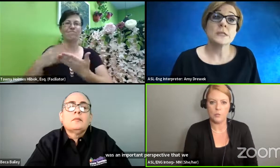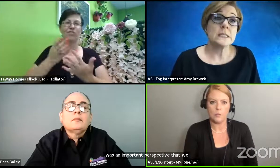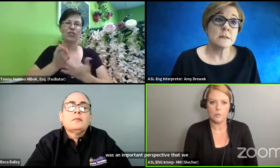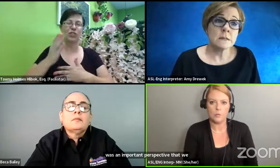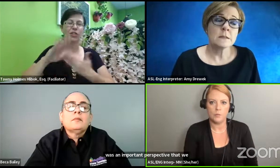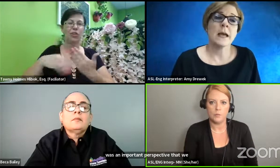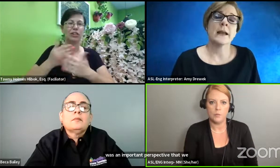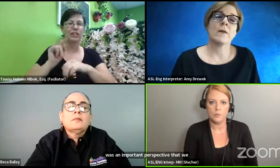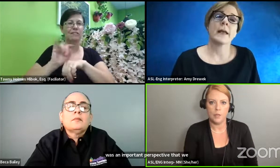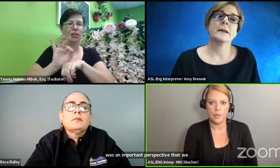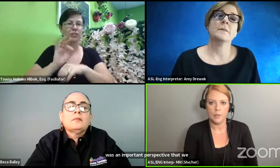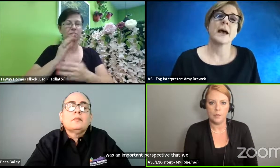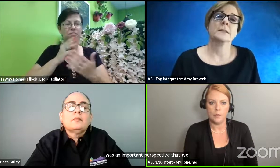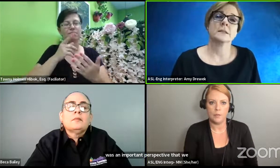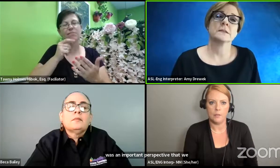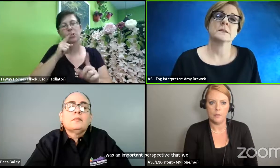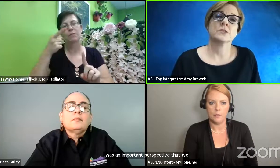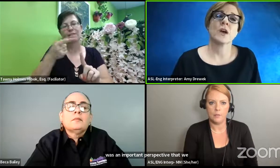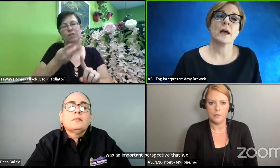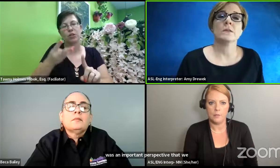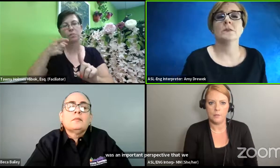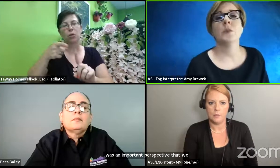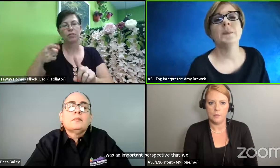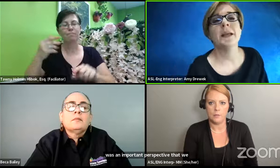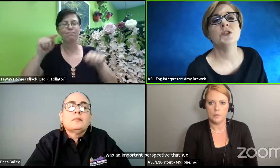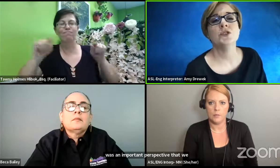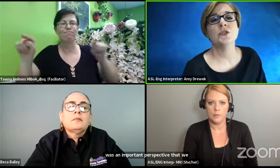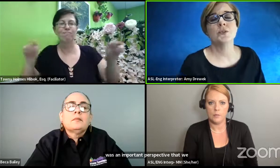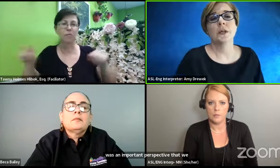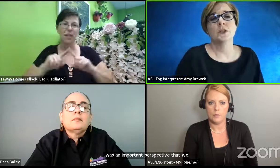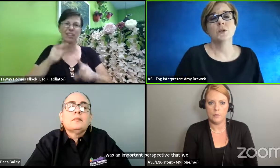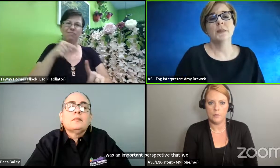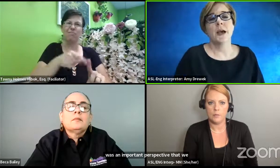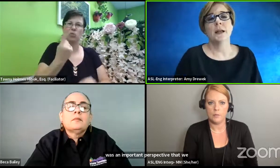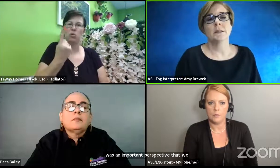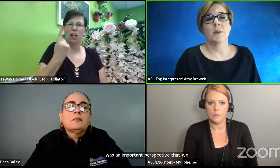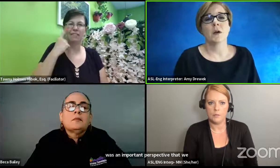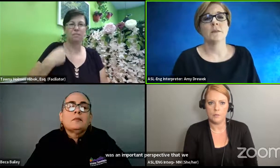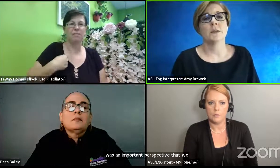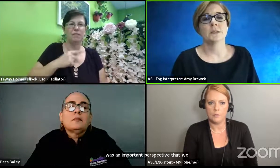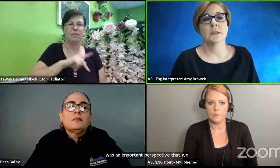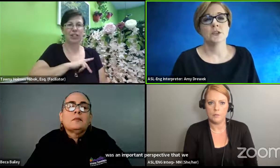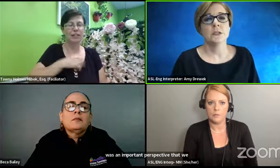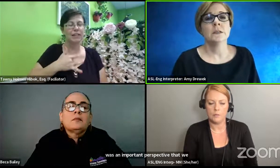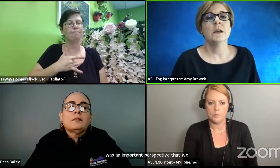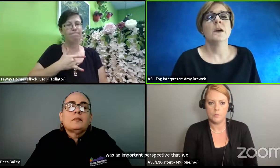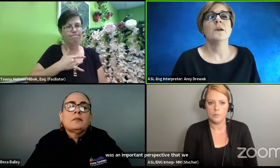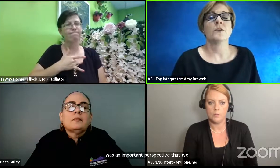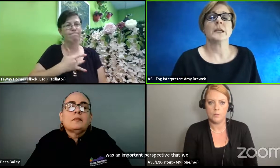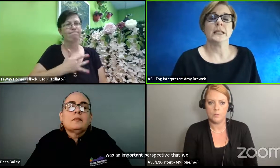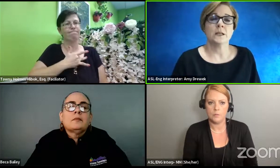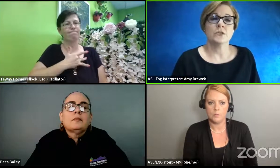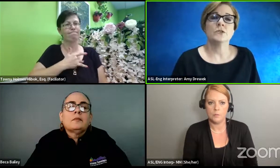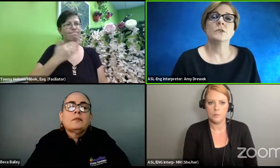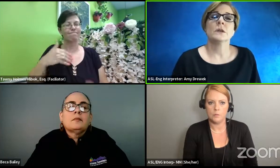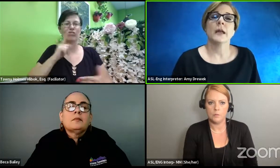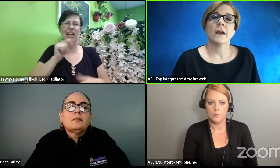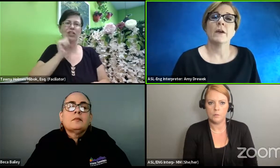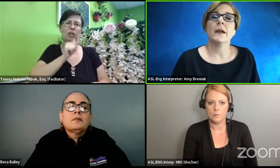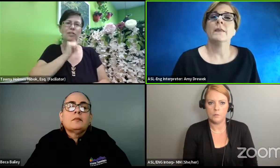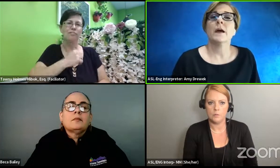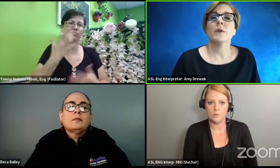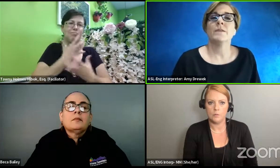socioeconomic differences and how that impacts the child. So we made sure to include that as part of our discussion for